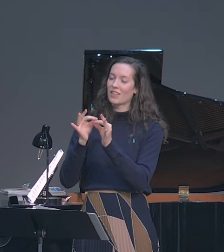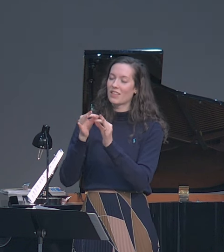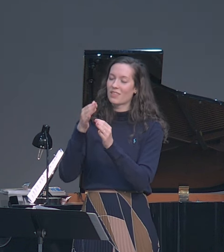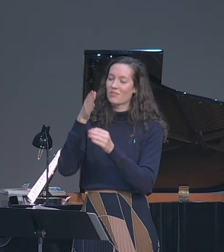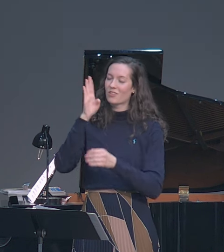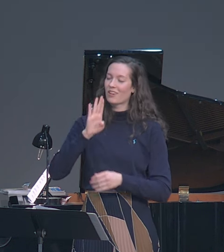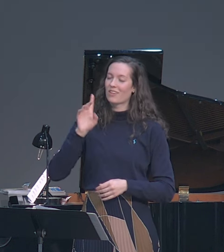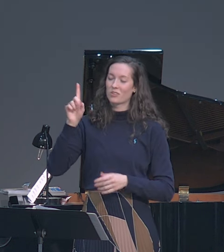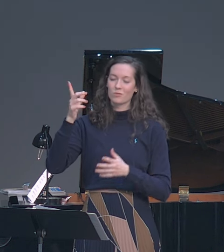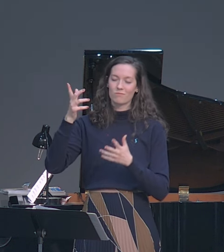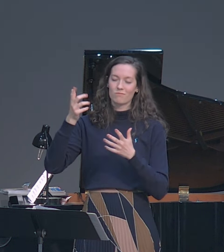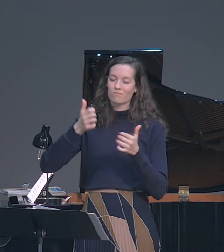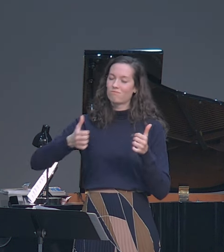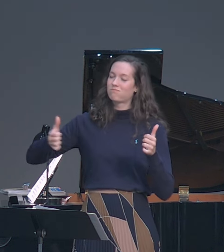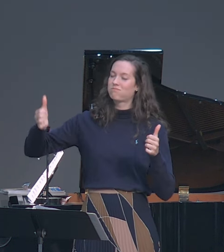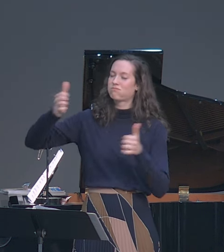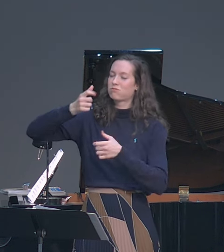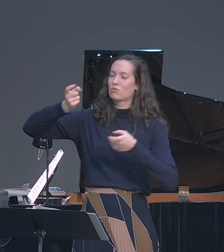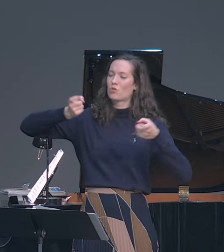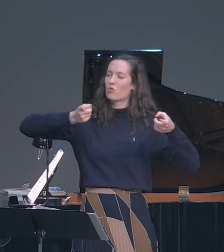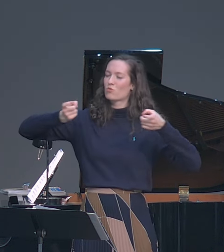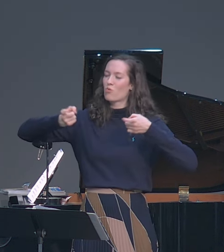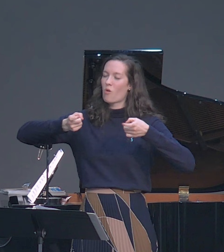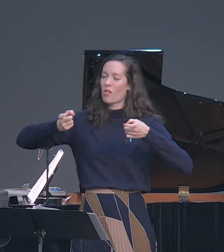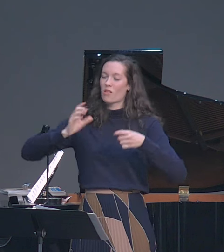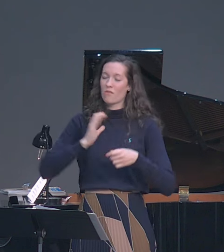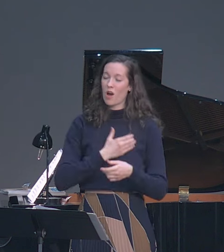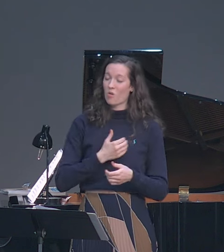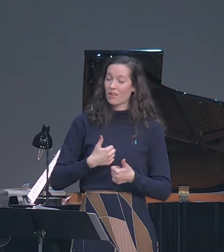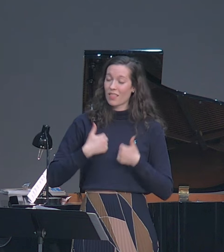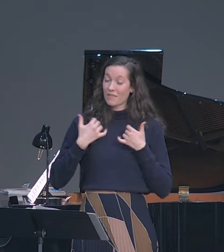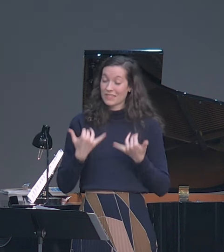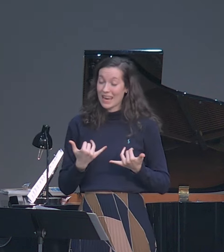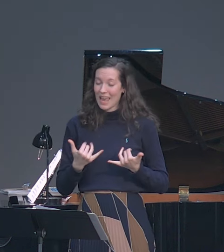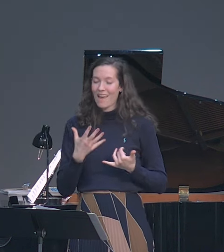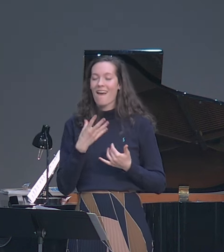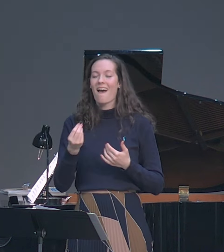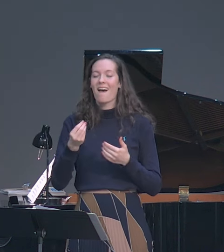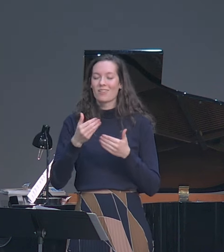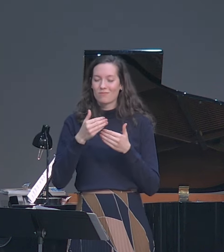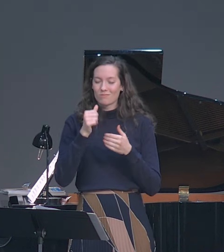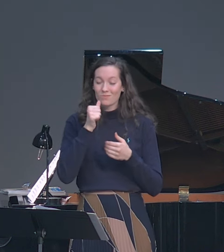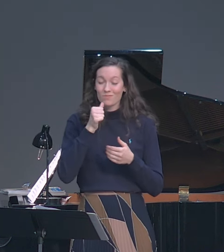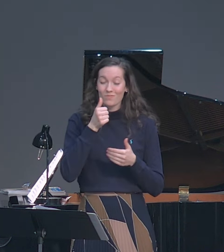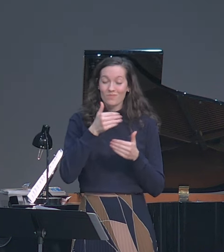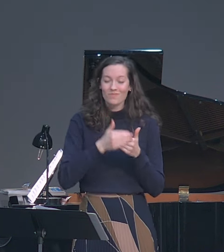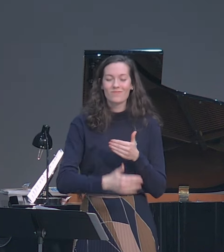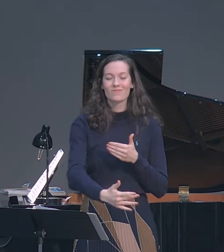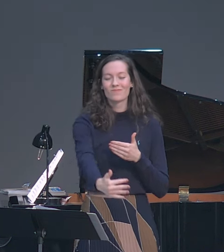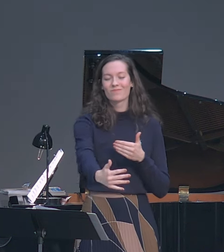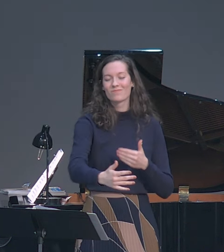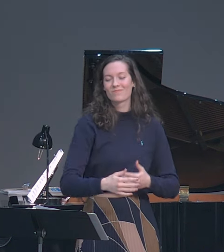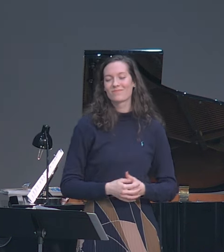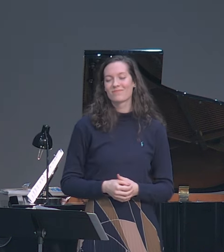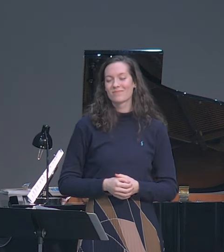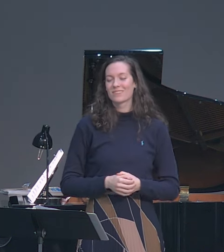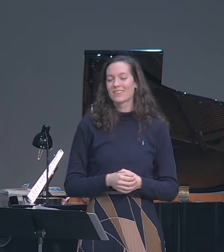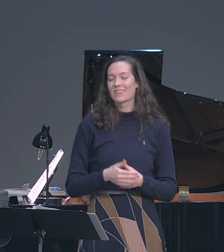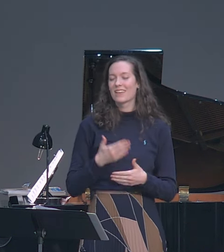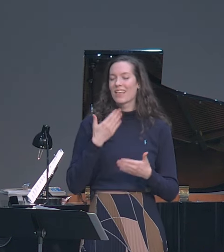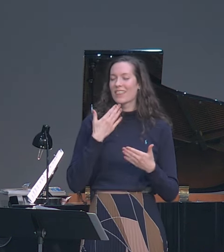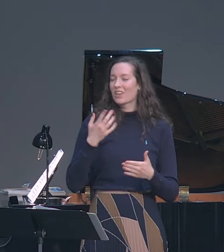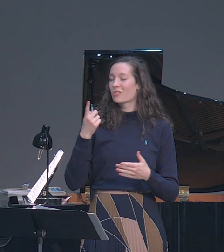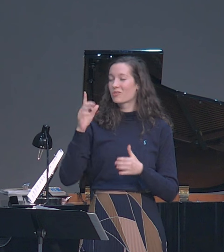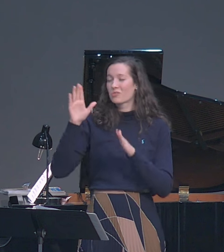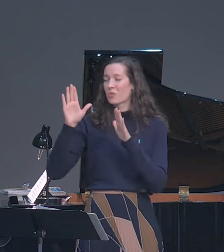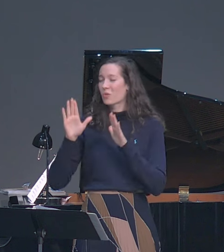of our lives today and all of our tomorrows. We thank you, God, for being so great and yet